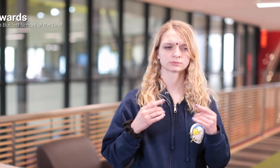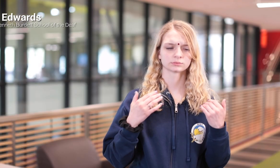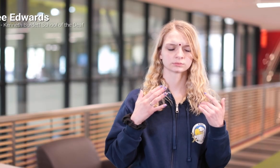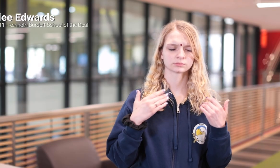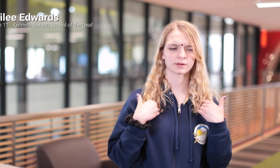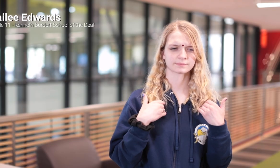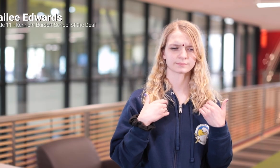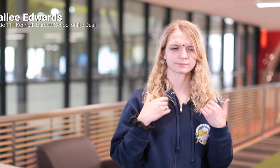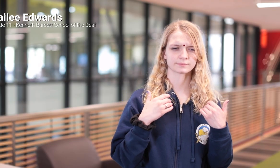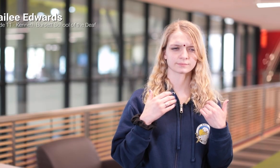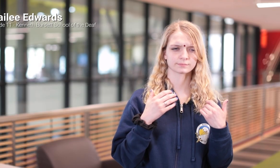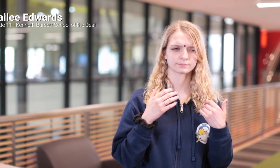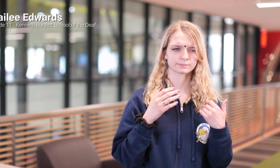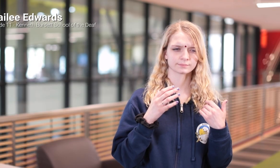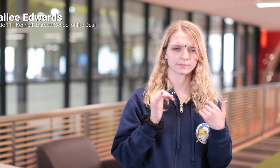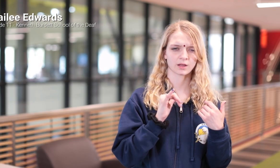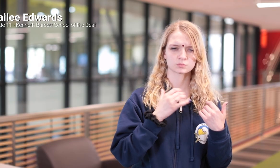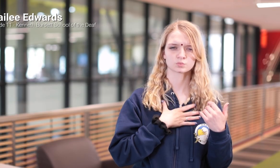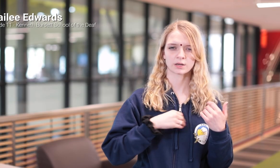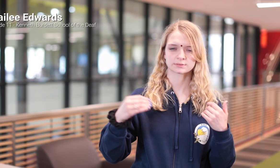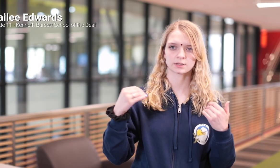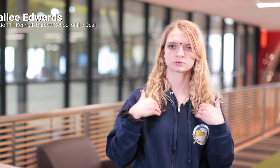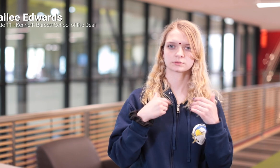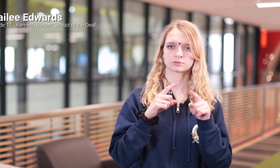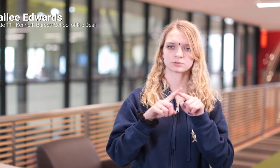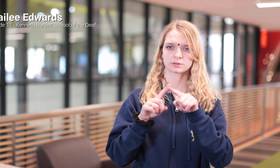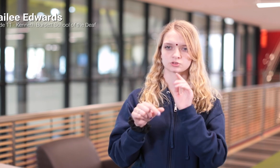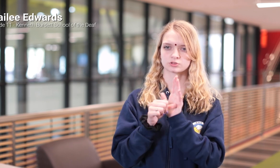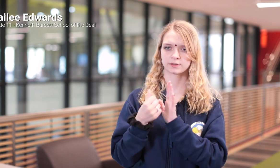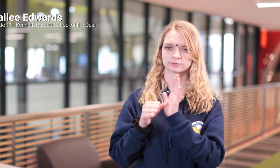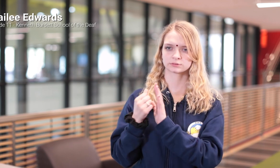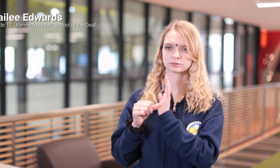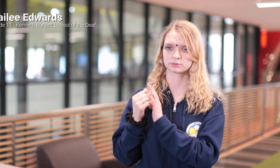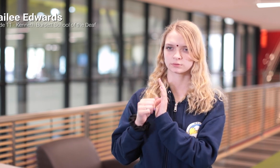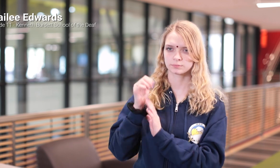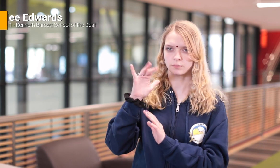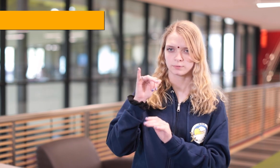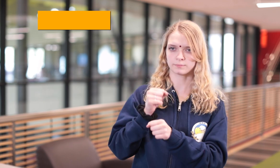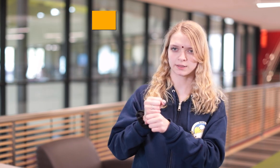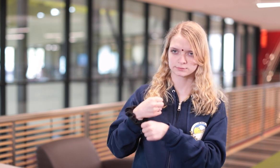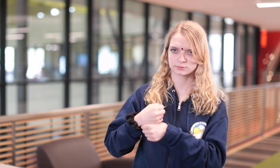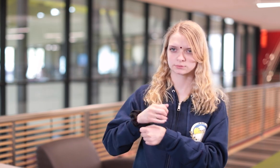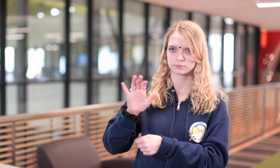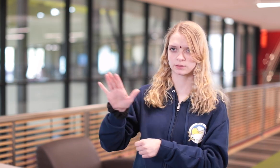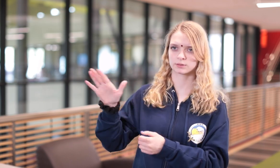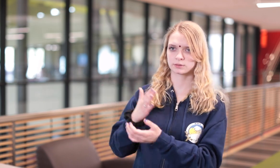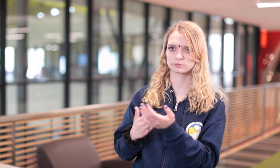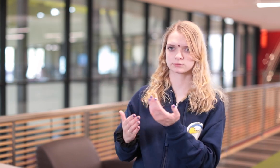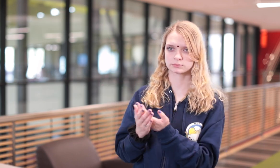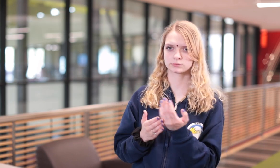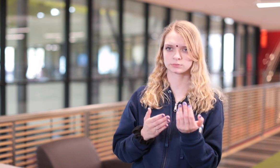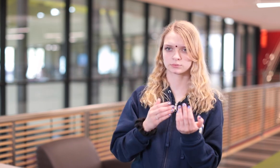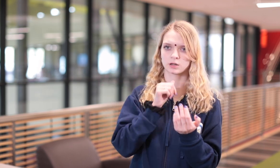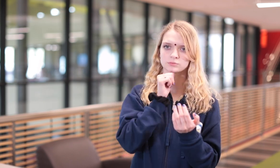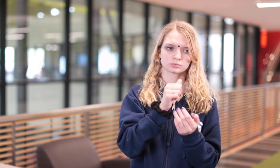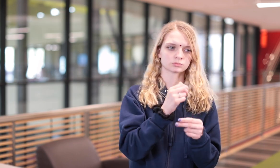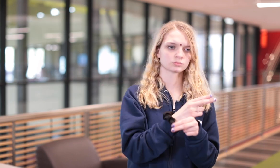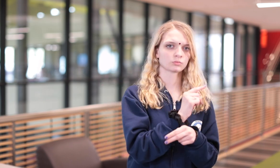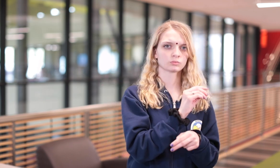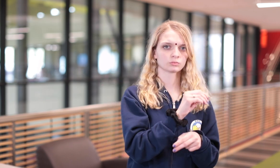Being able to see the Taj Mahal in person right it was very white and it was impressive to